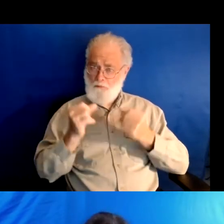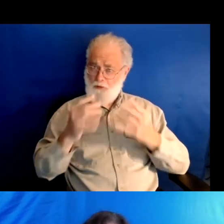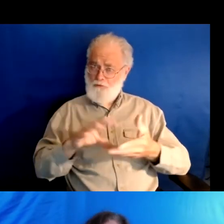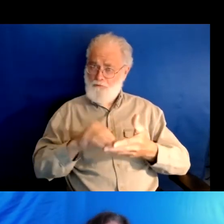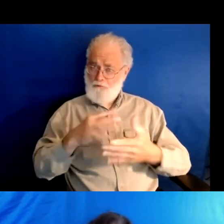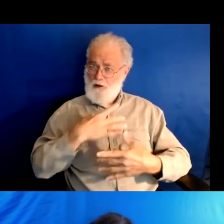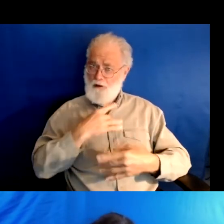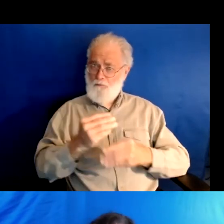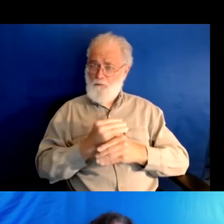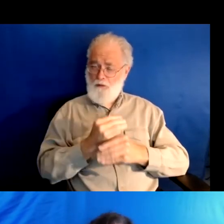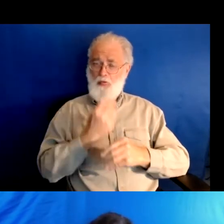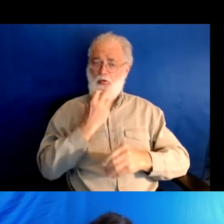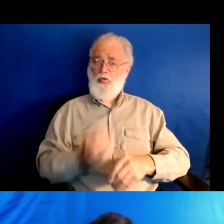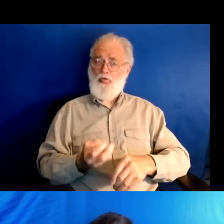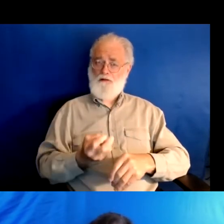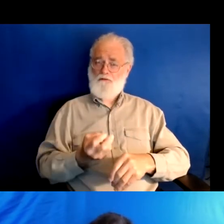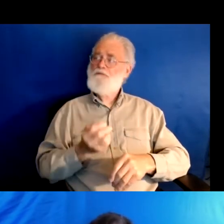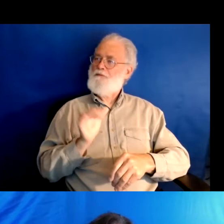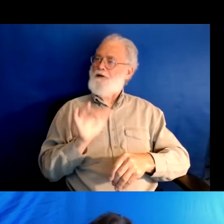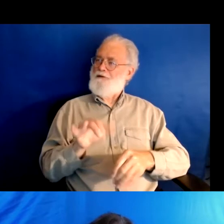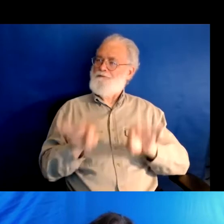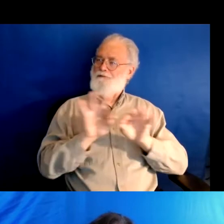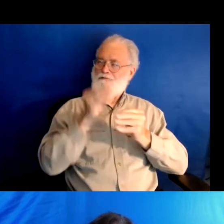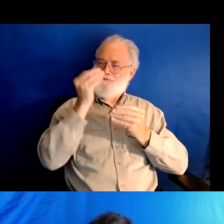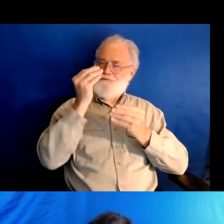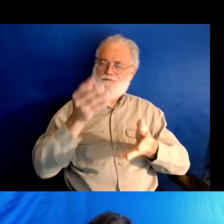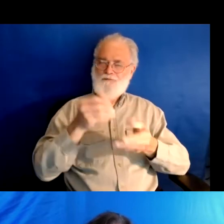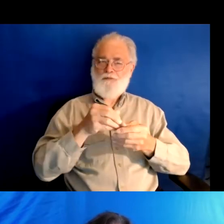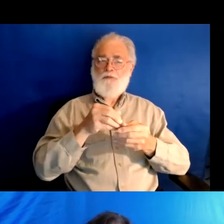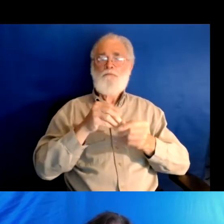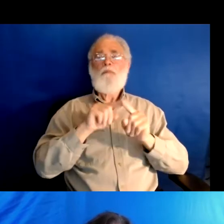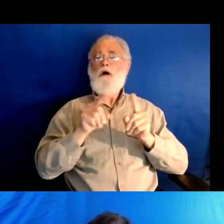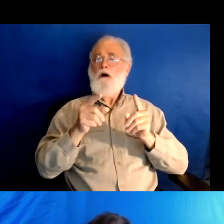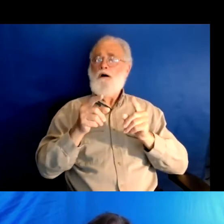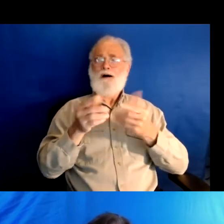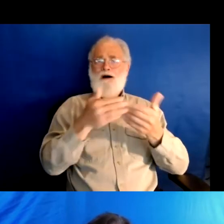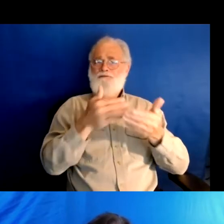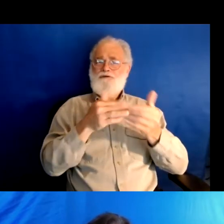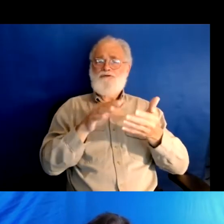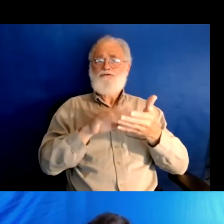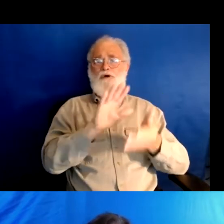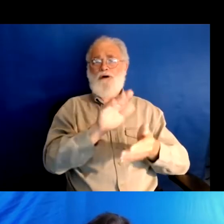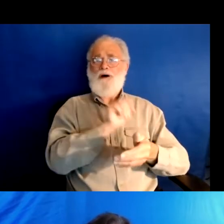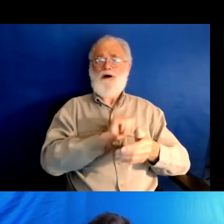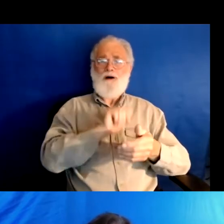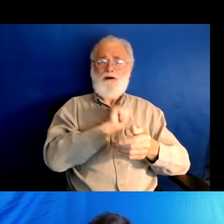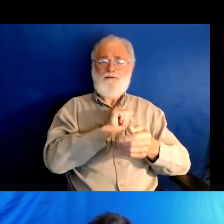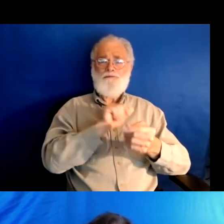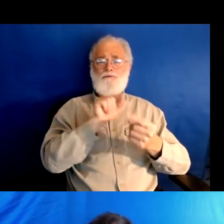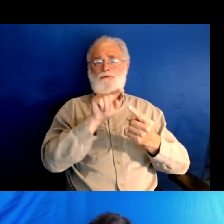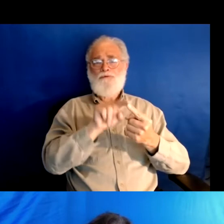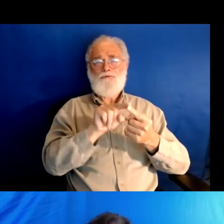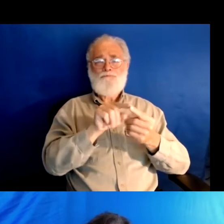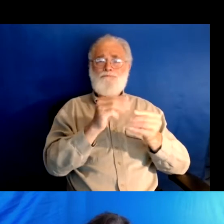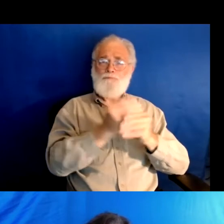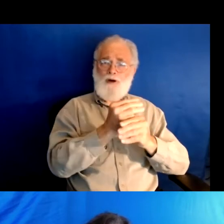The teachers were surprised that that many students liked math. That was important information. But even